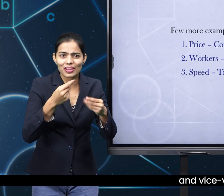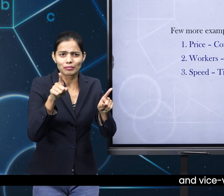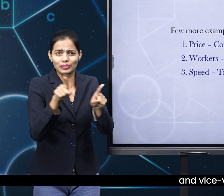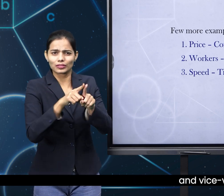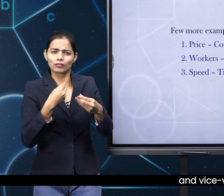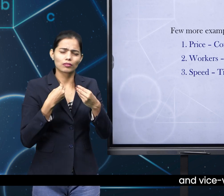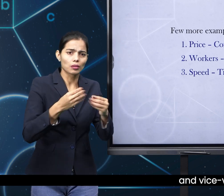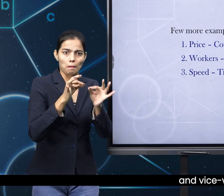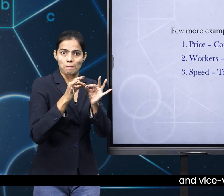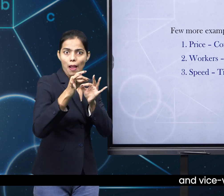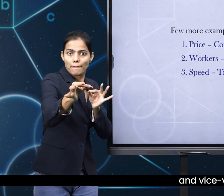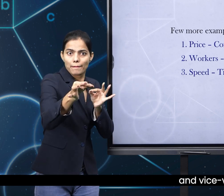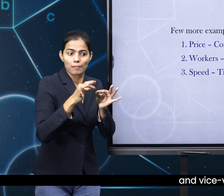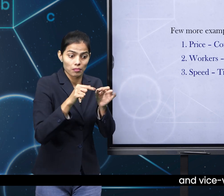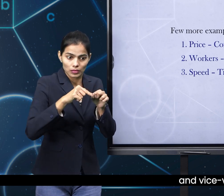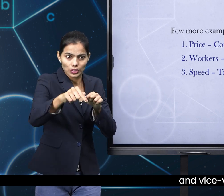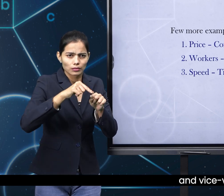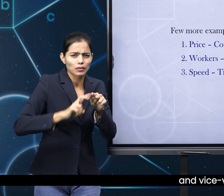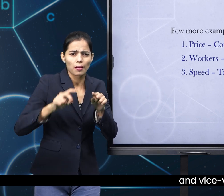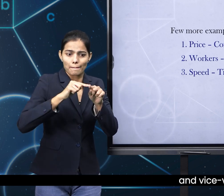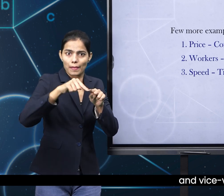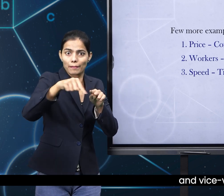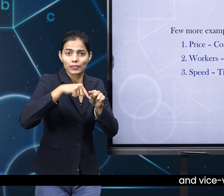and vice versa.